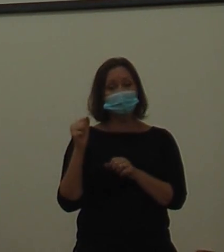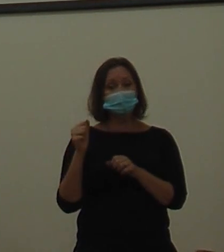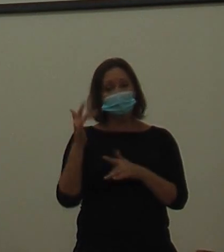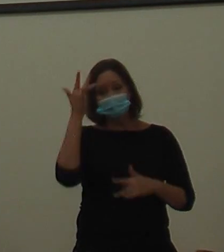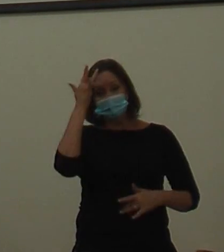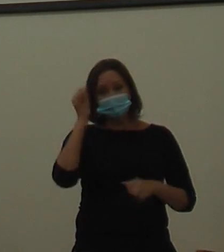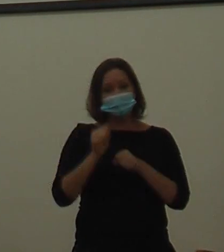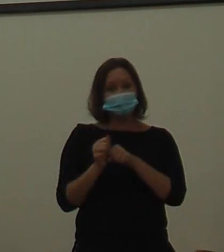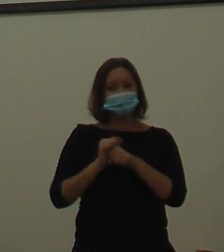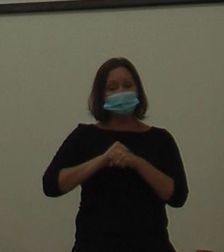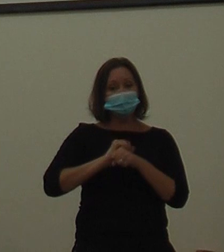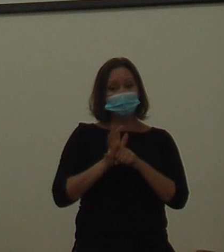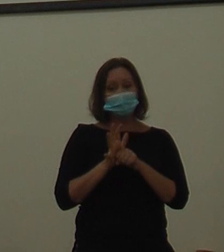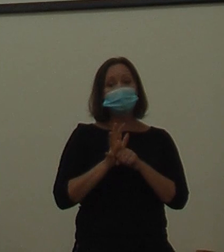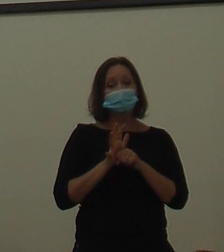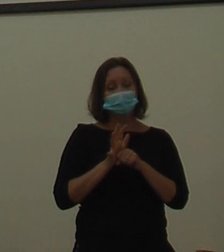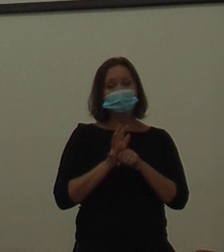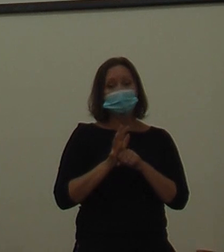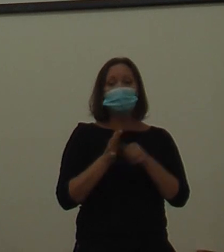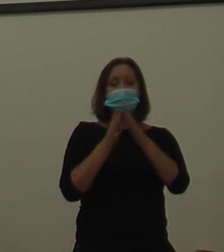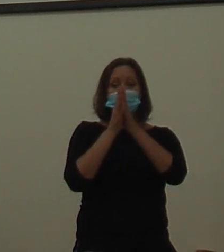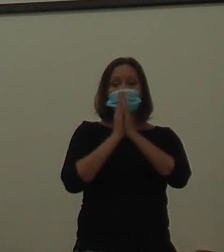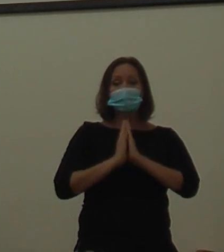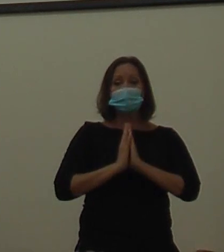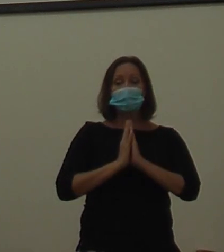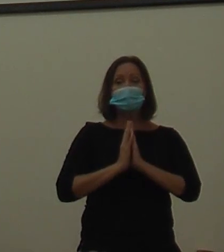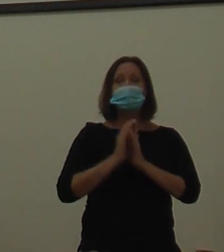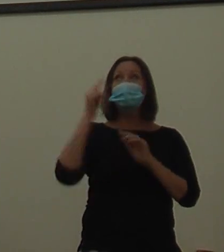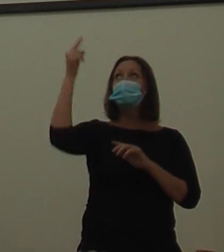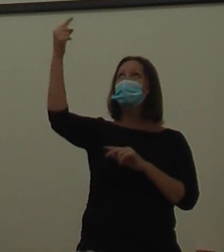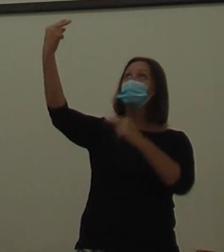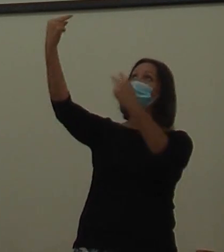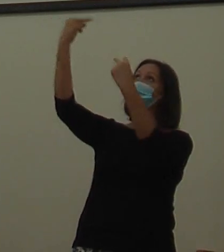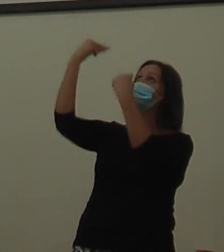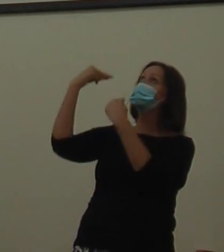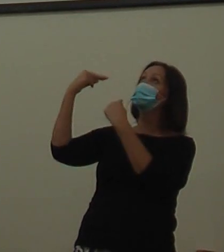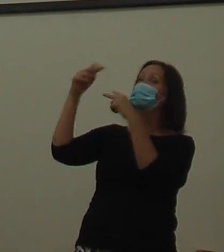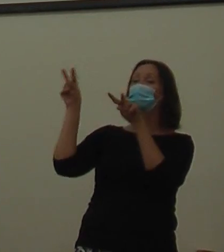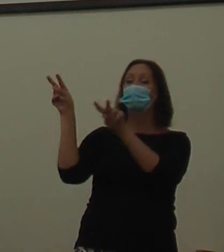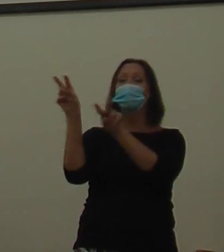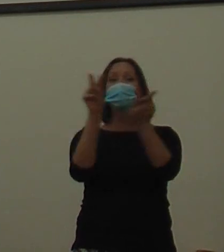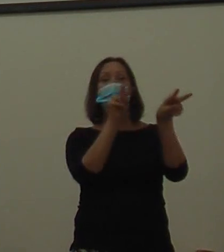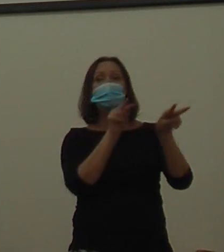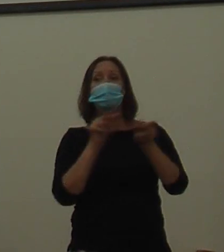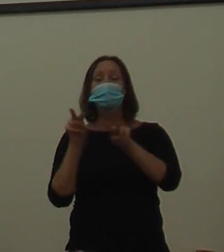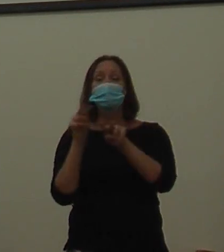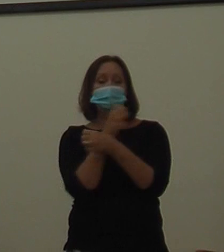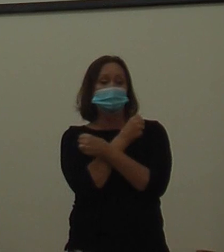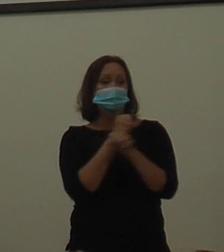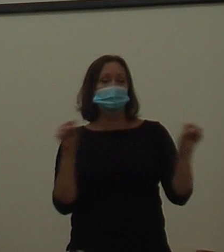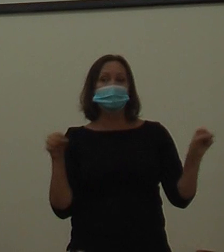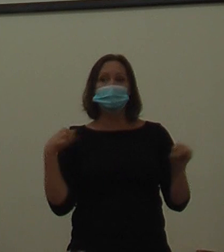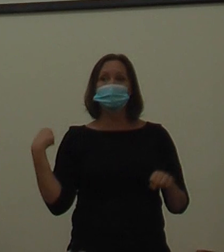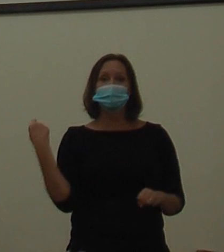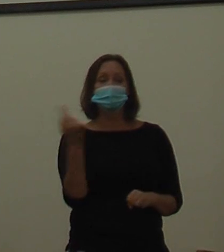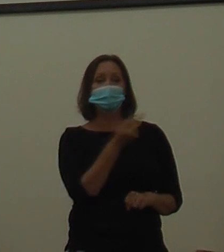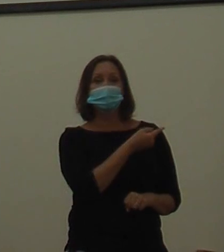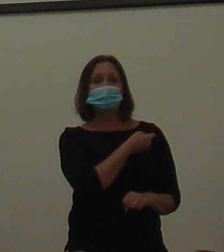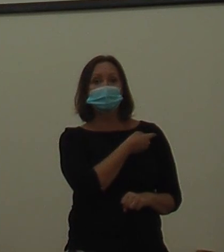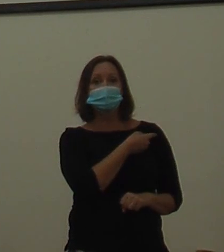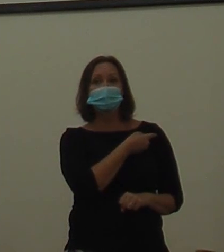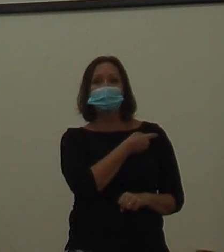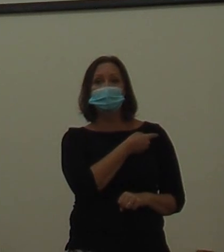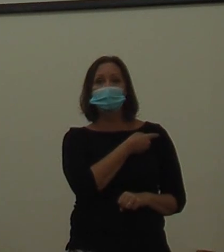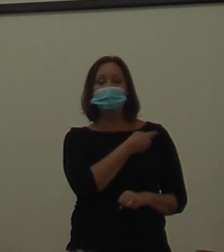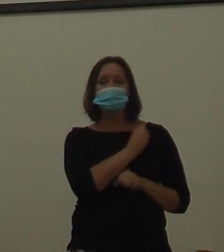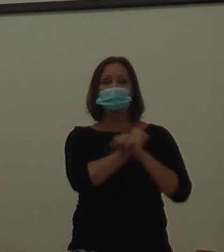We pray, Heavenly Father, that you'll watch over us, each one of us, and keep us safe and help us to do what,